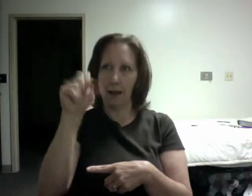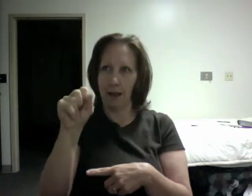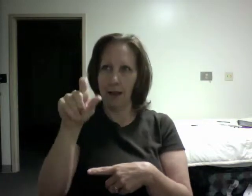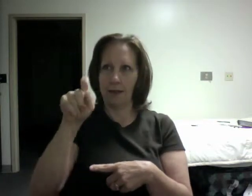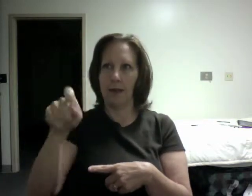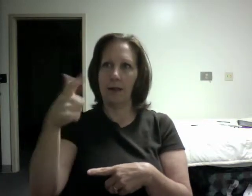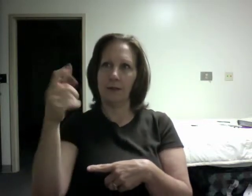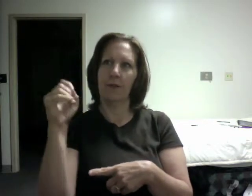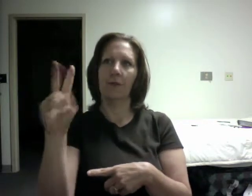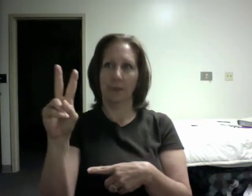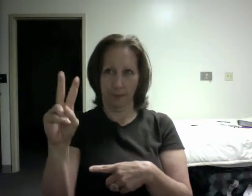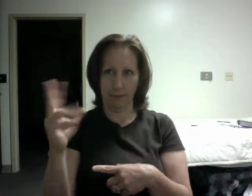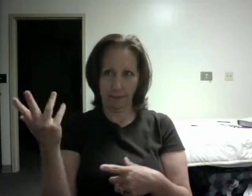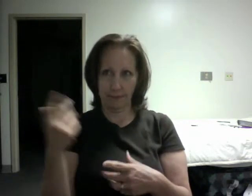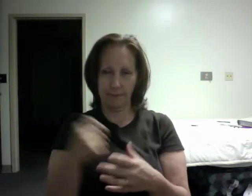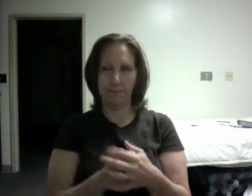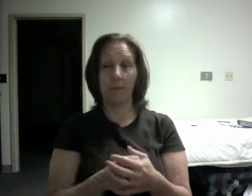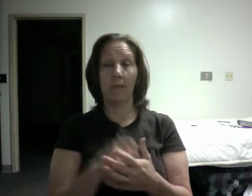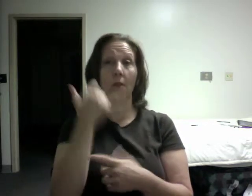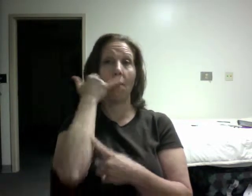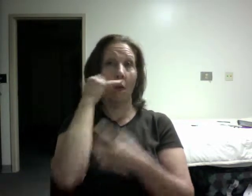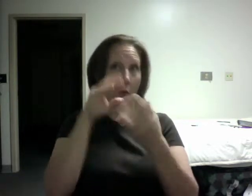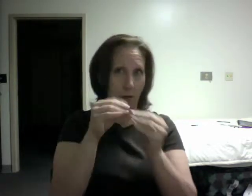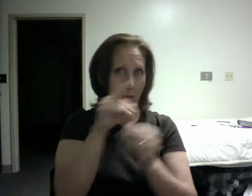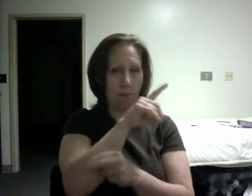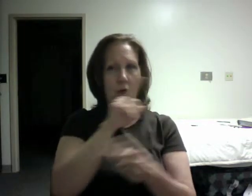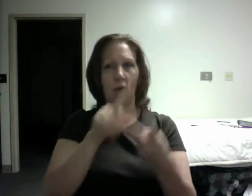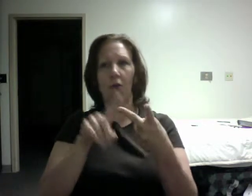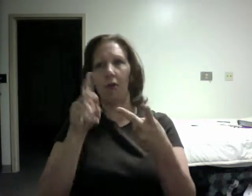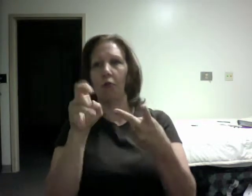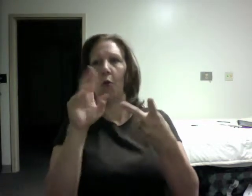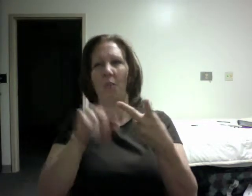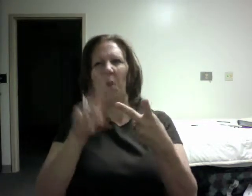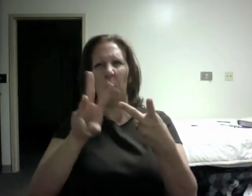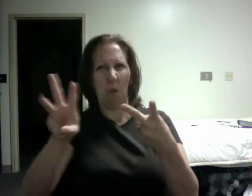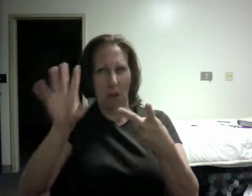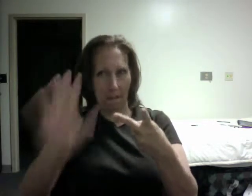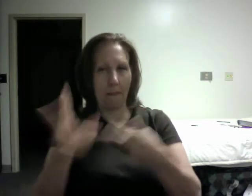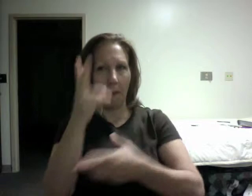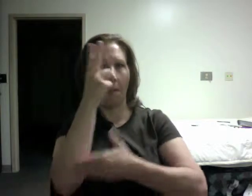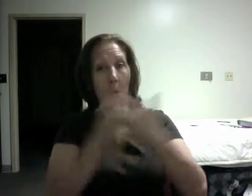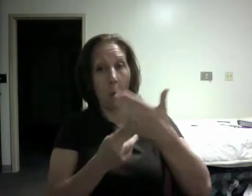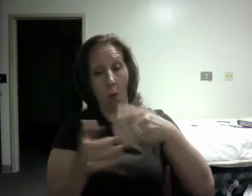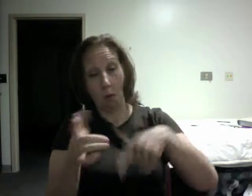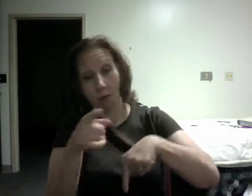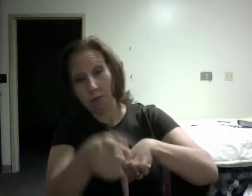http://uscis.gov. The phone number and URL can be found under the Resources tab in your notebooks.